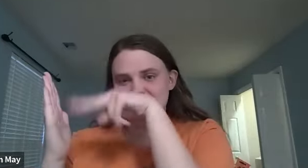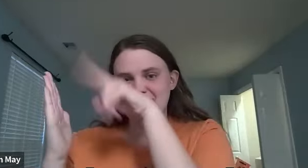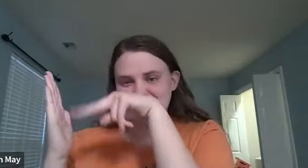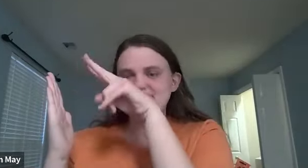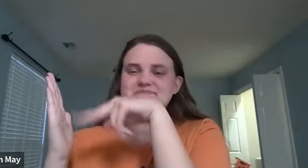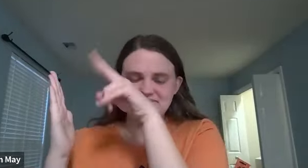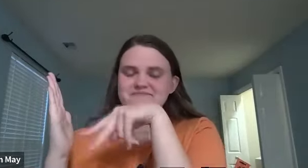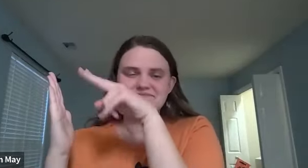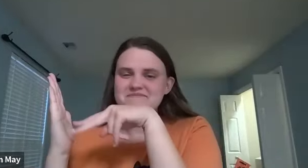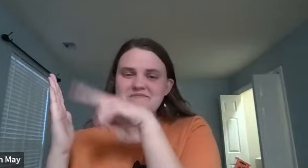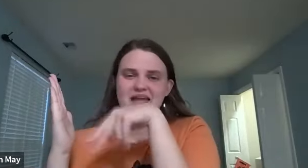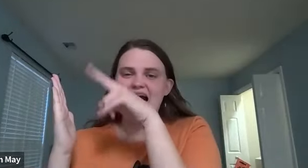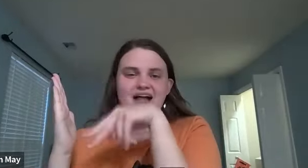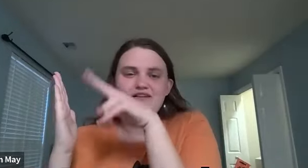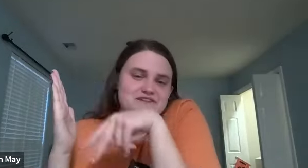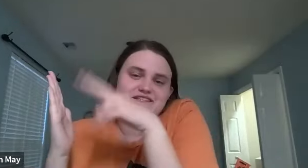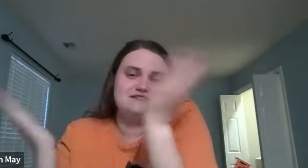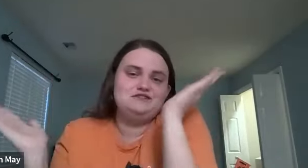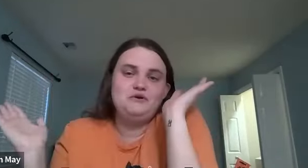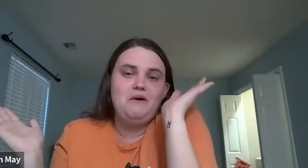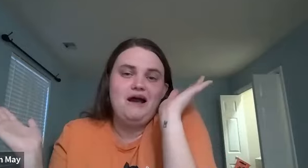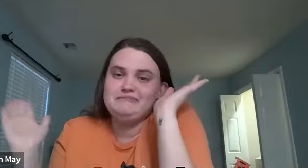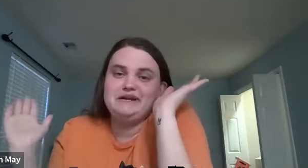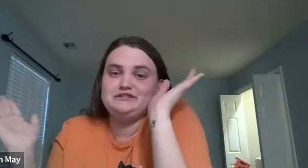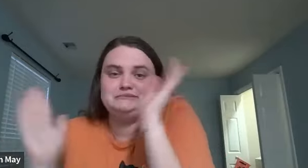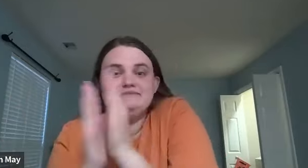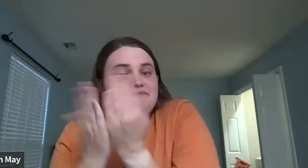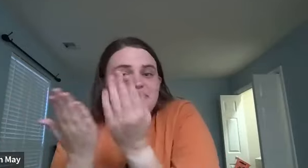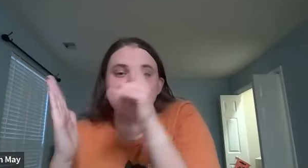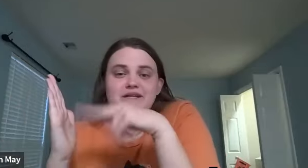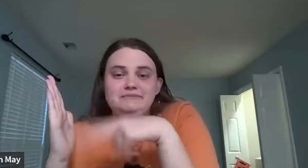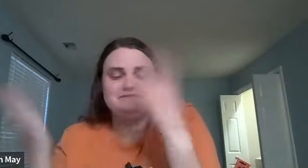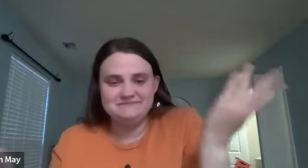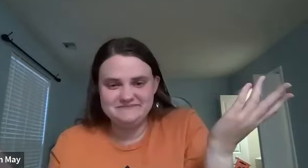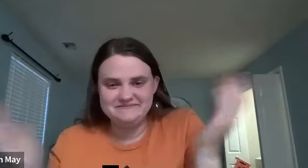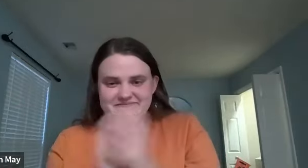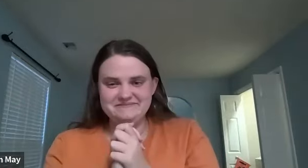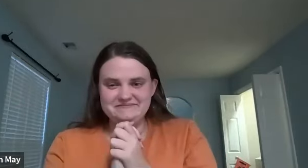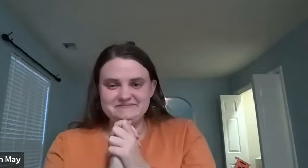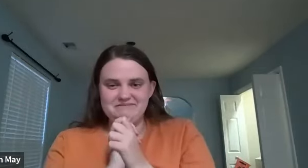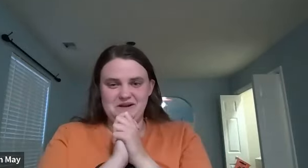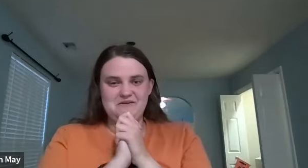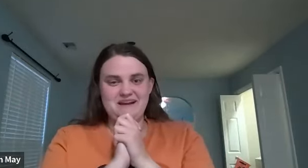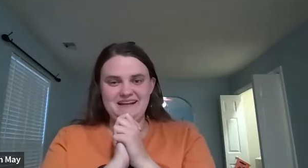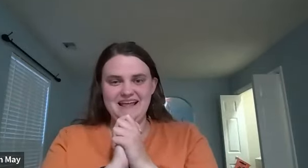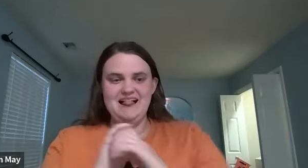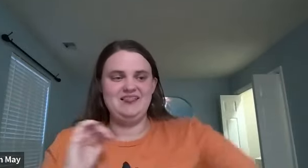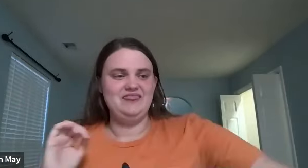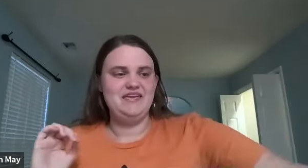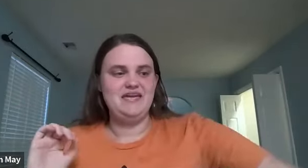read. I love these signs. Don't know why, but I do. Book, read. All right.